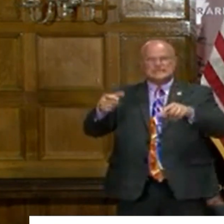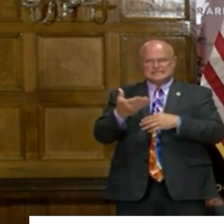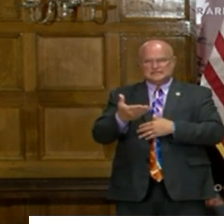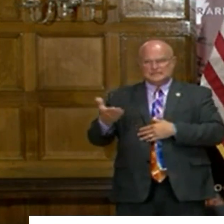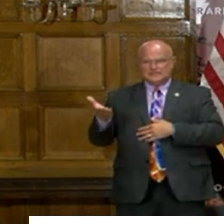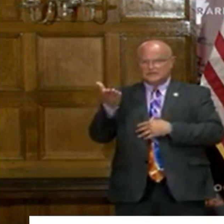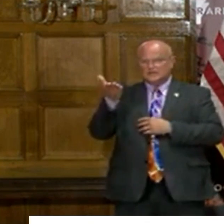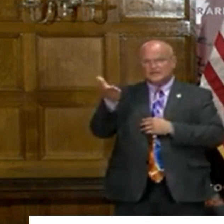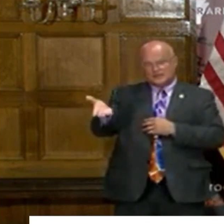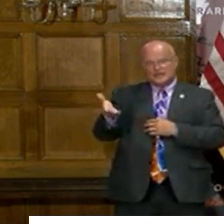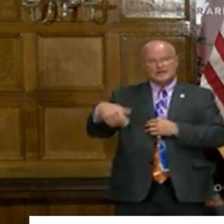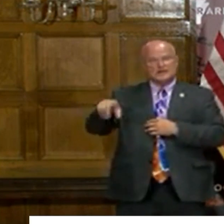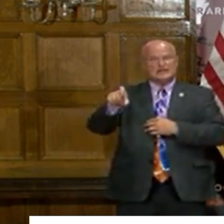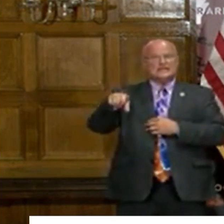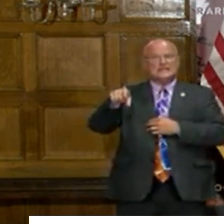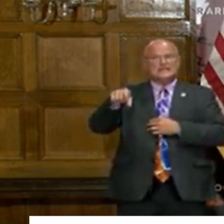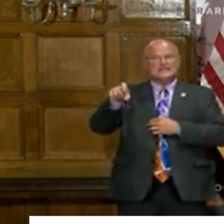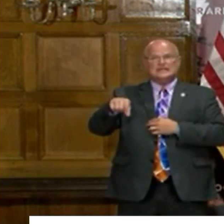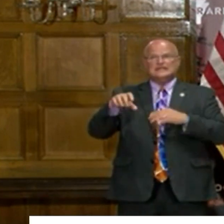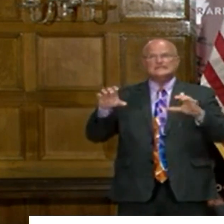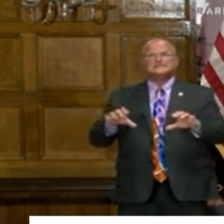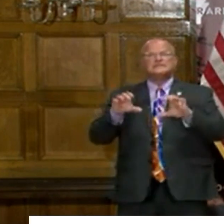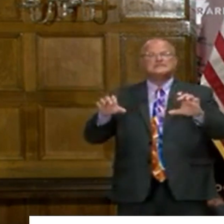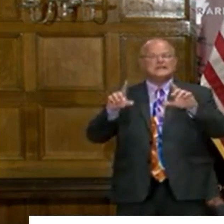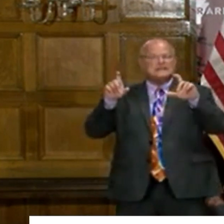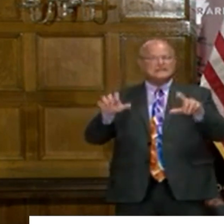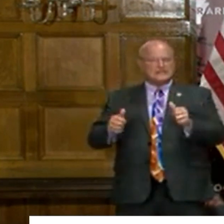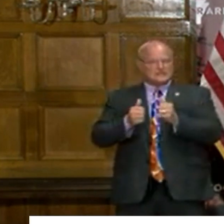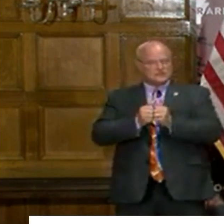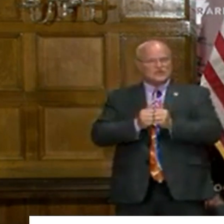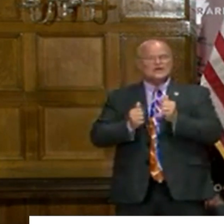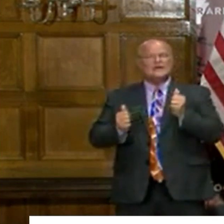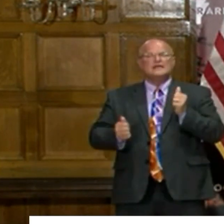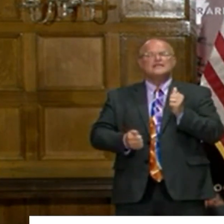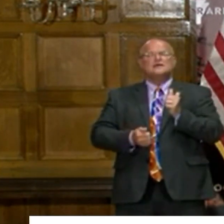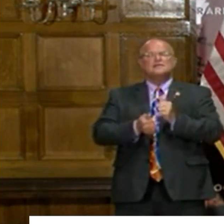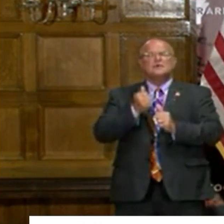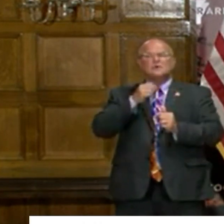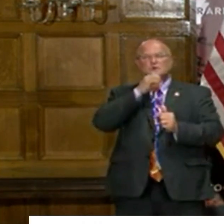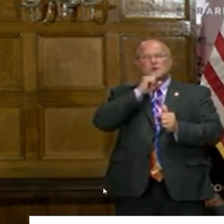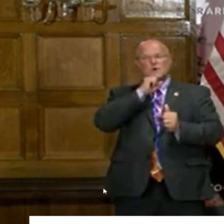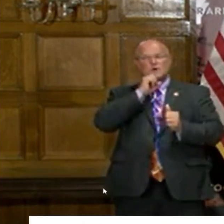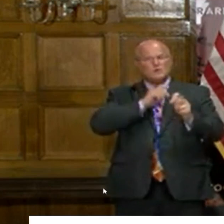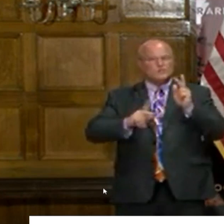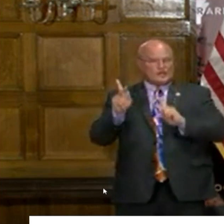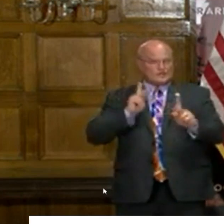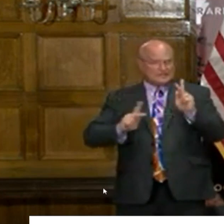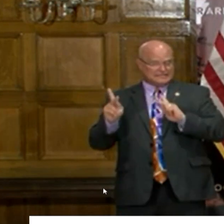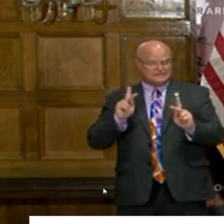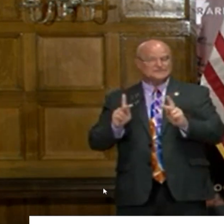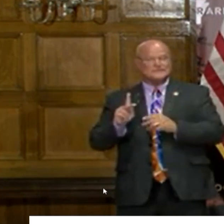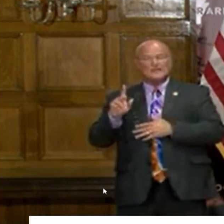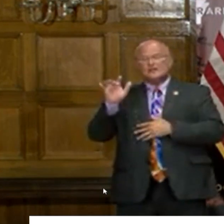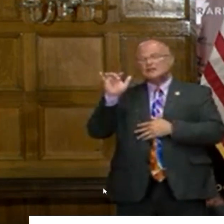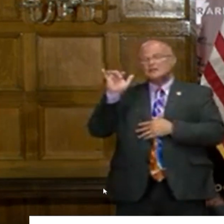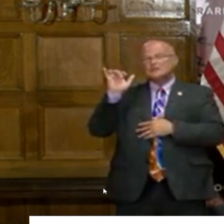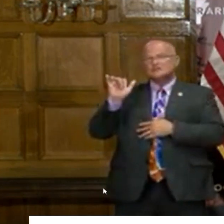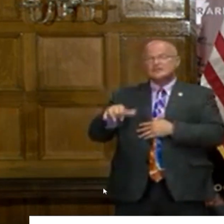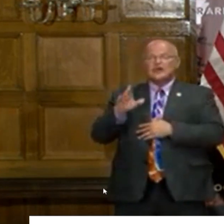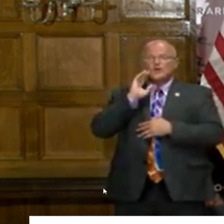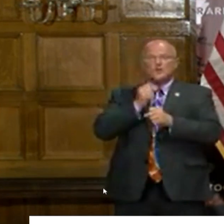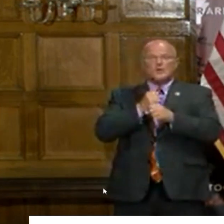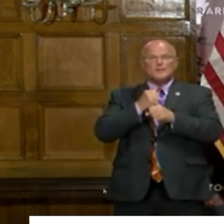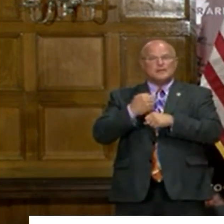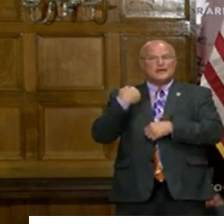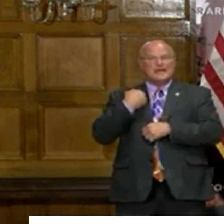material that they need to conduct the test with the most vulnerable population. And so that will make